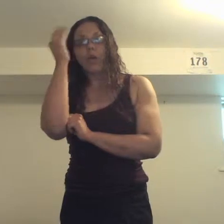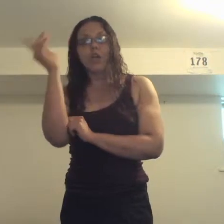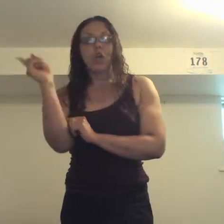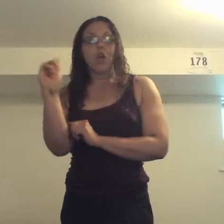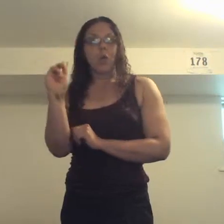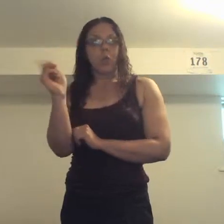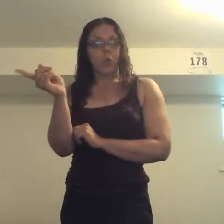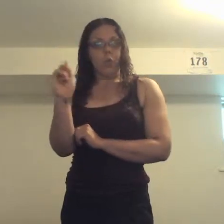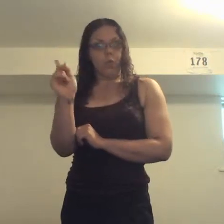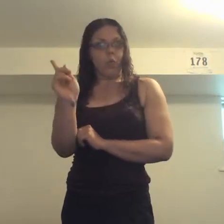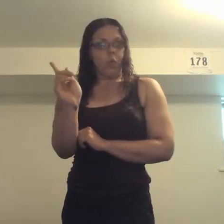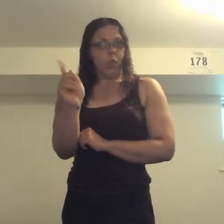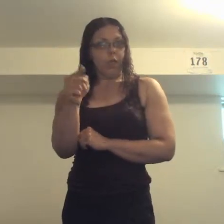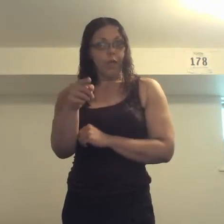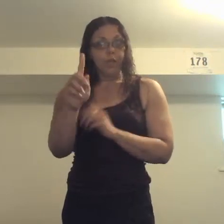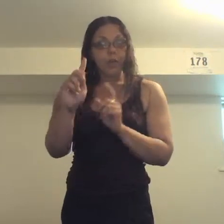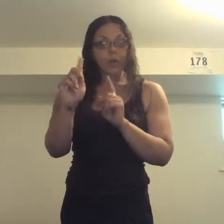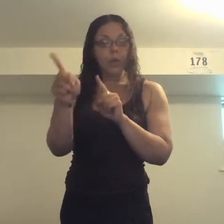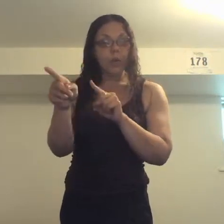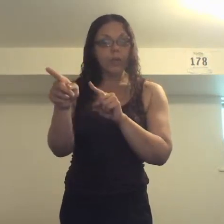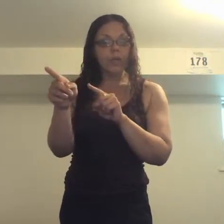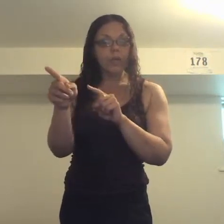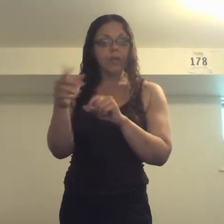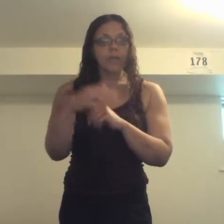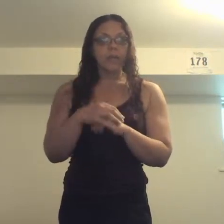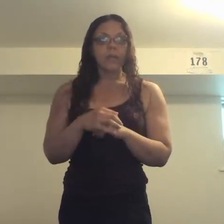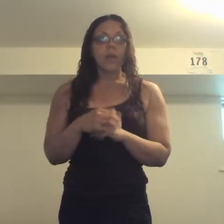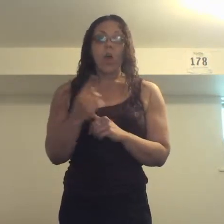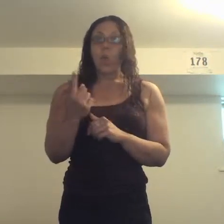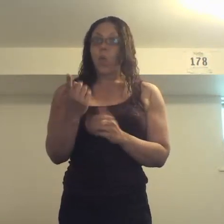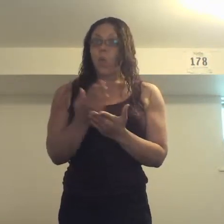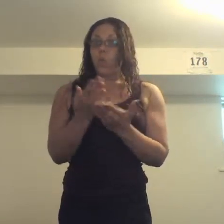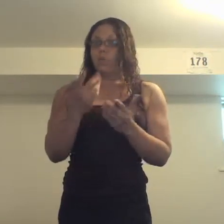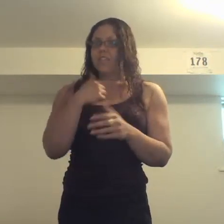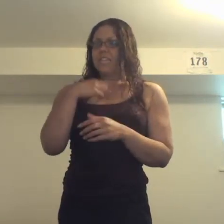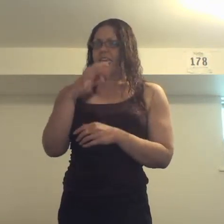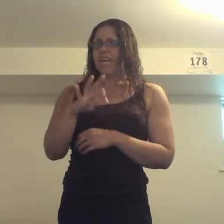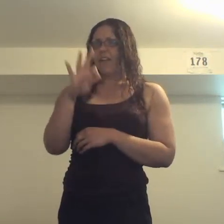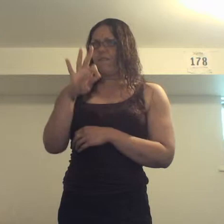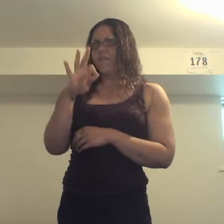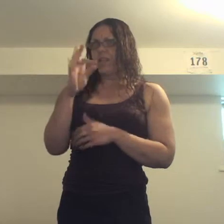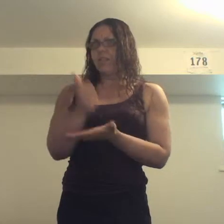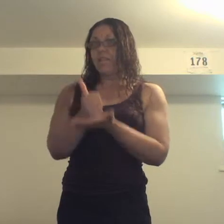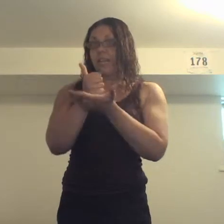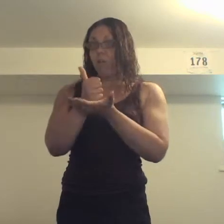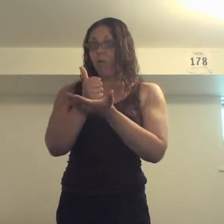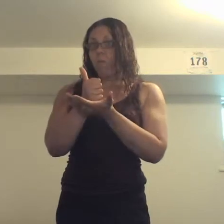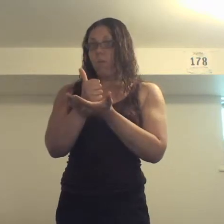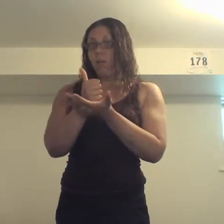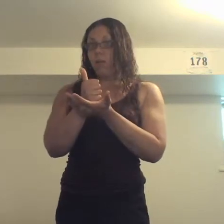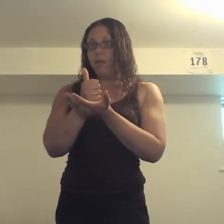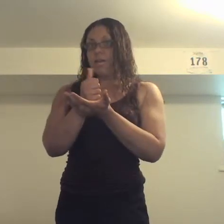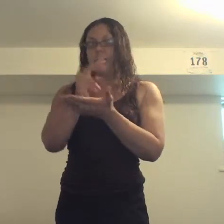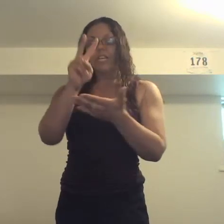And one of the things that I've found that's real helpful for that is to look at a guidebook. If you're any guidebooks to travel with